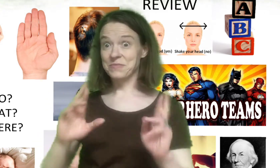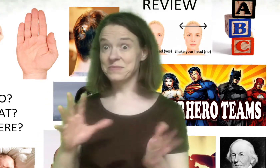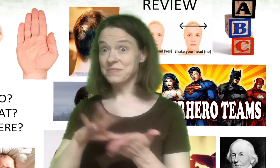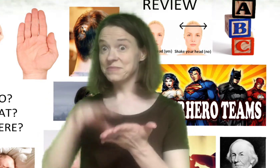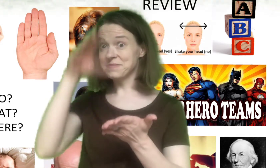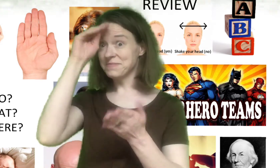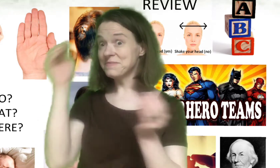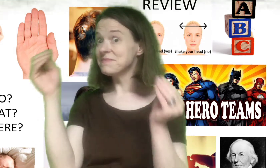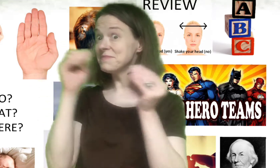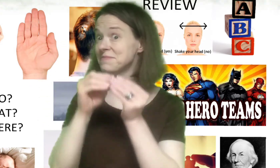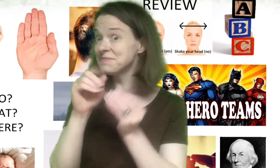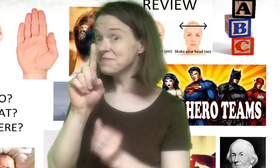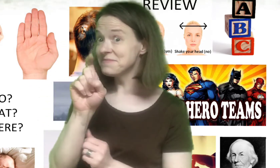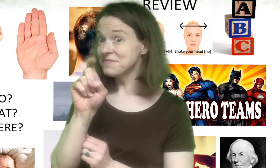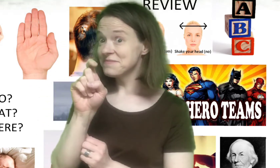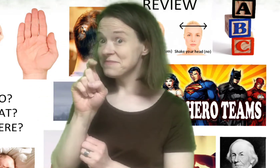Are you ready to learn some more?